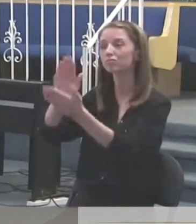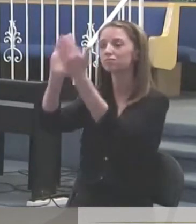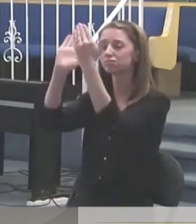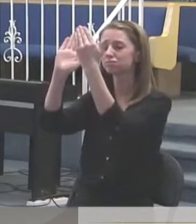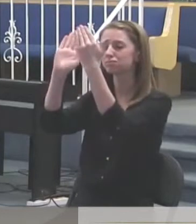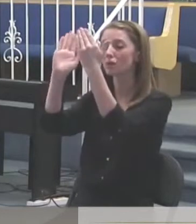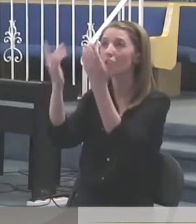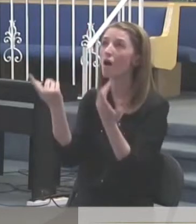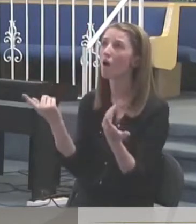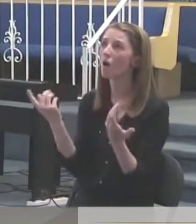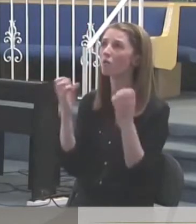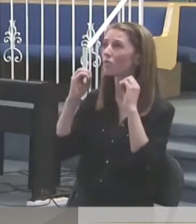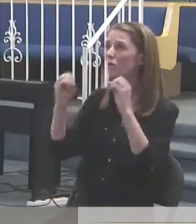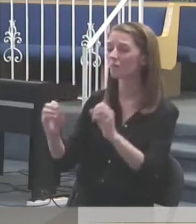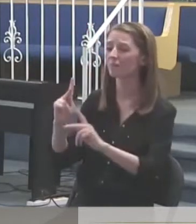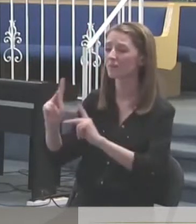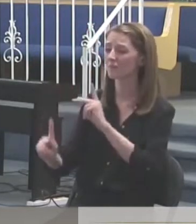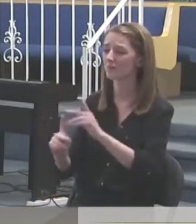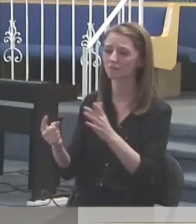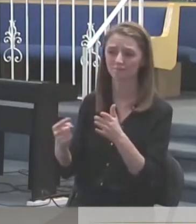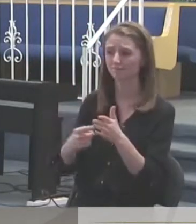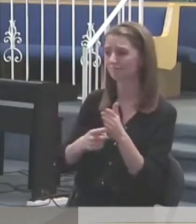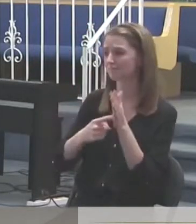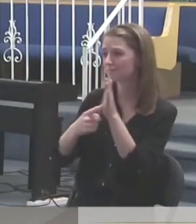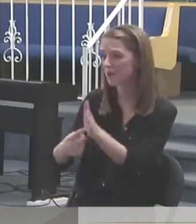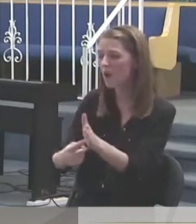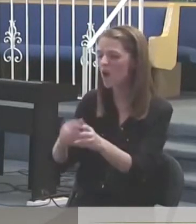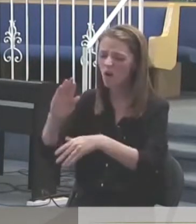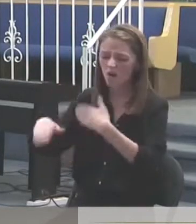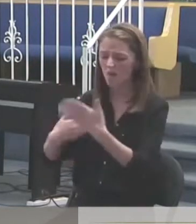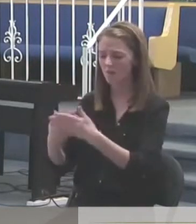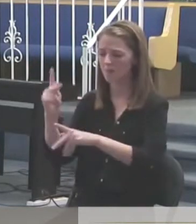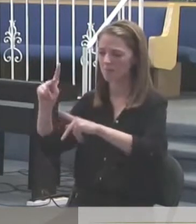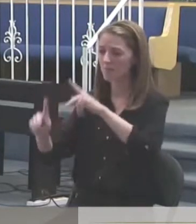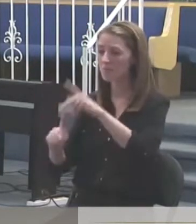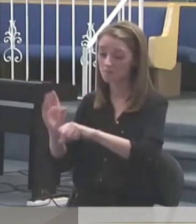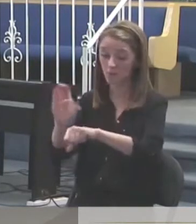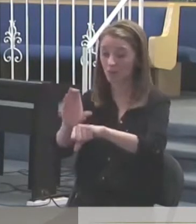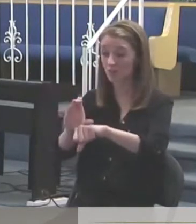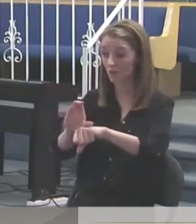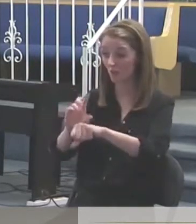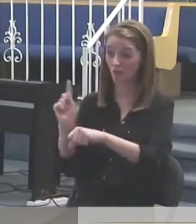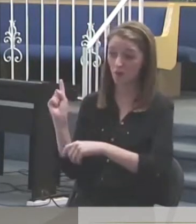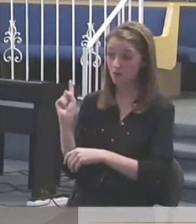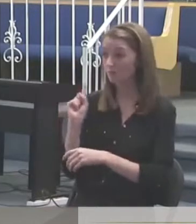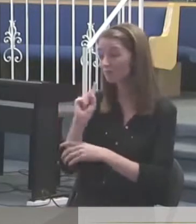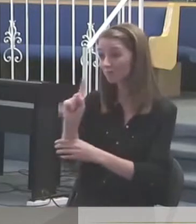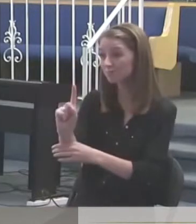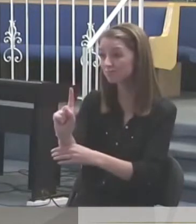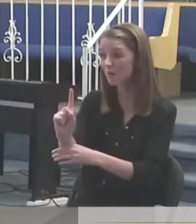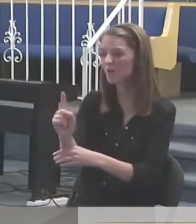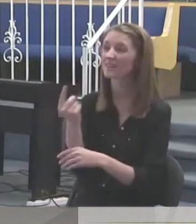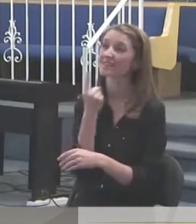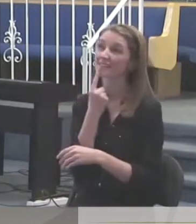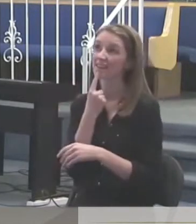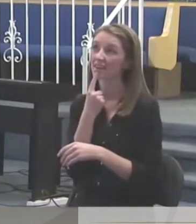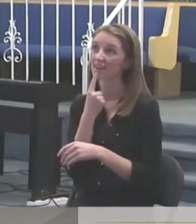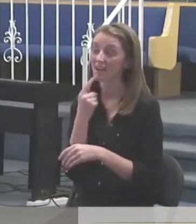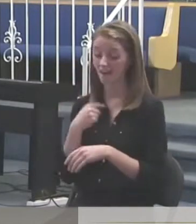examples. All of the people that was going to church was cutting up. They was doing what they wanted to do, and they professed to be